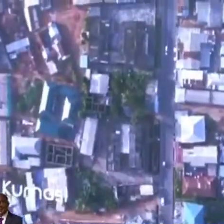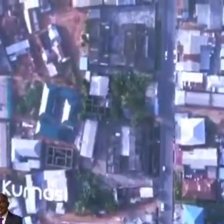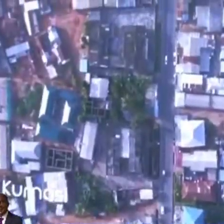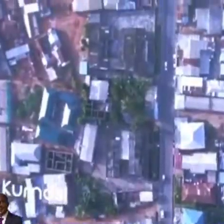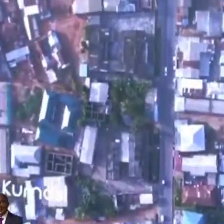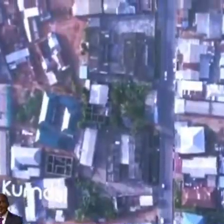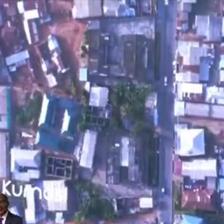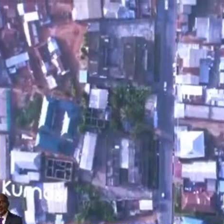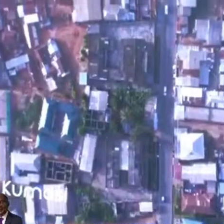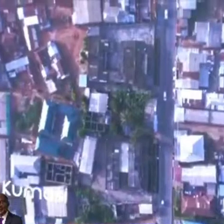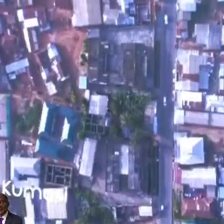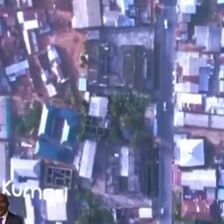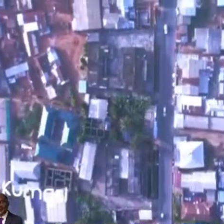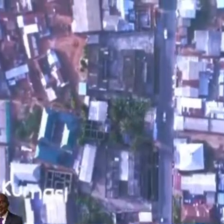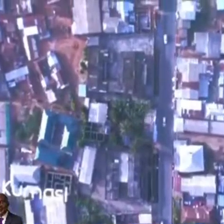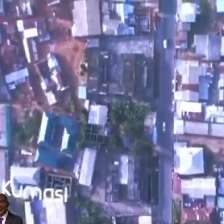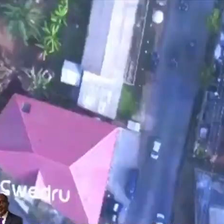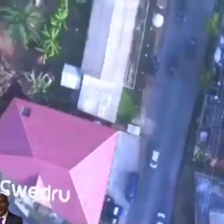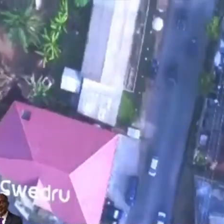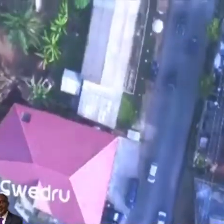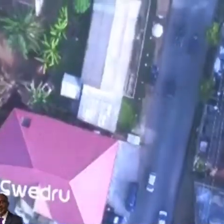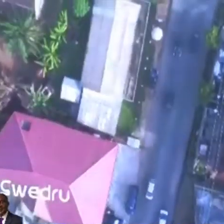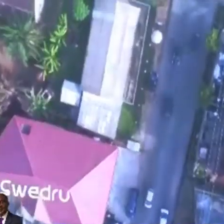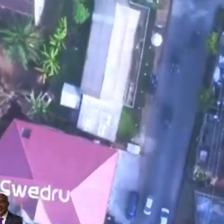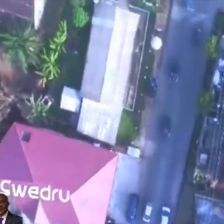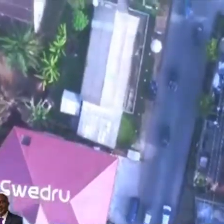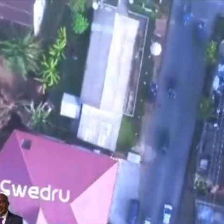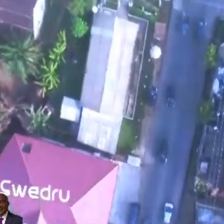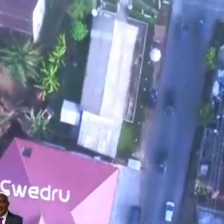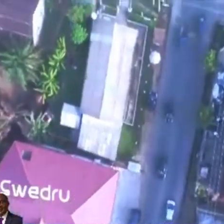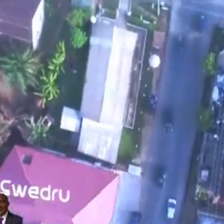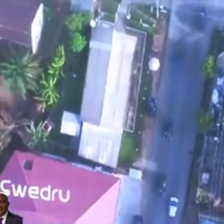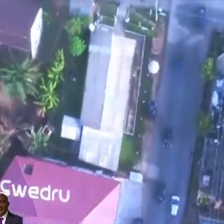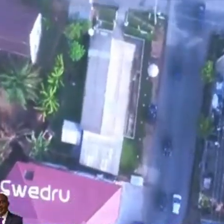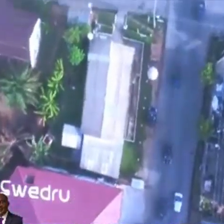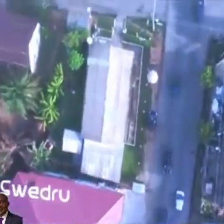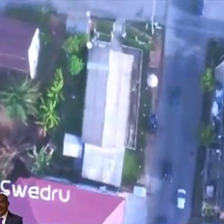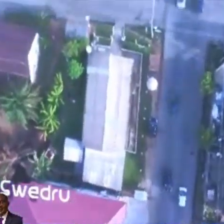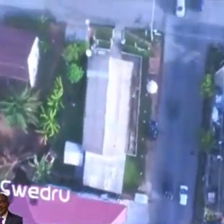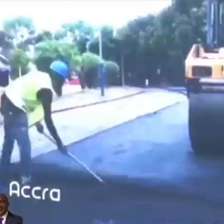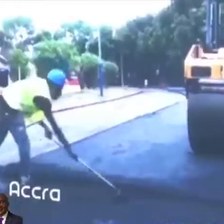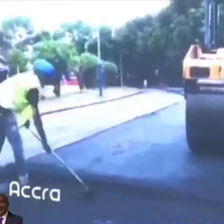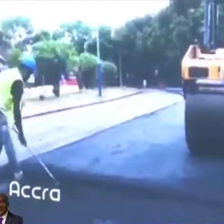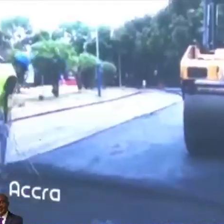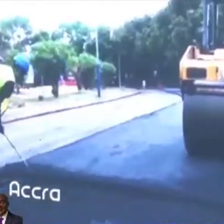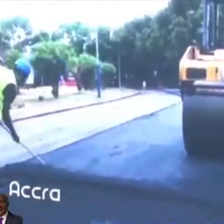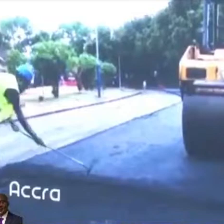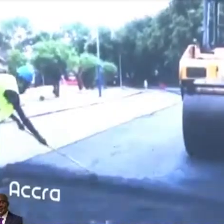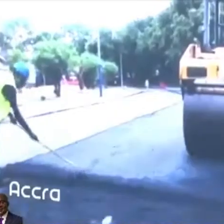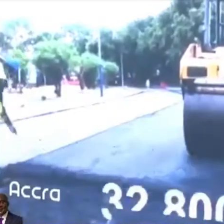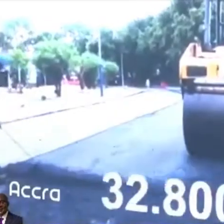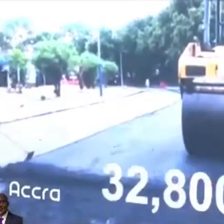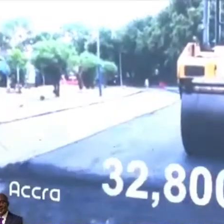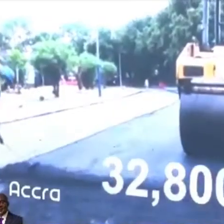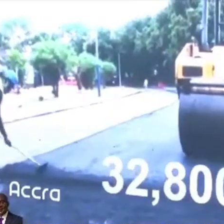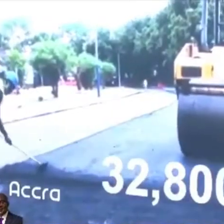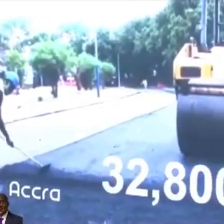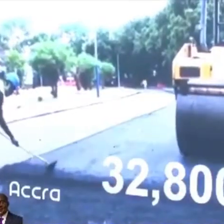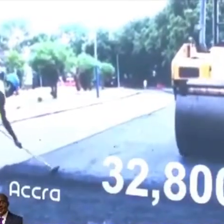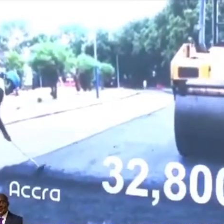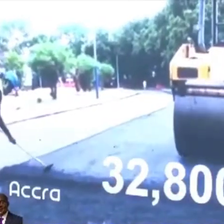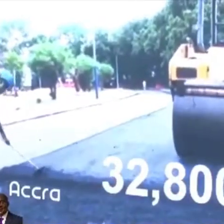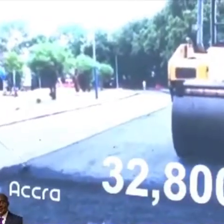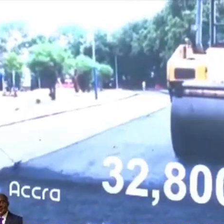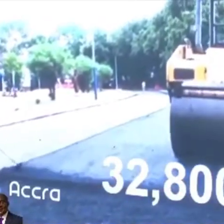this government remains committed to fixing and upgrading our roads. So far, over